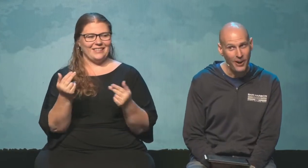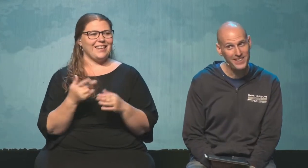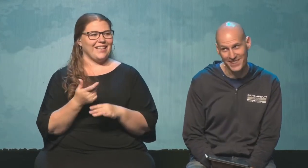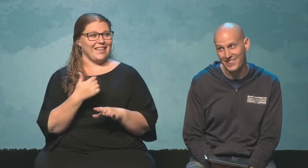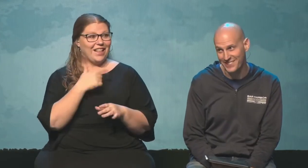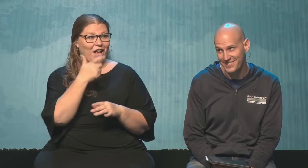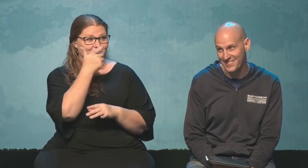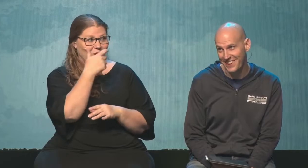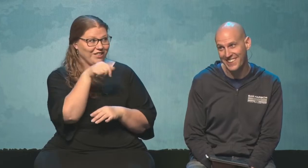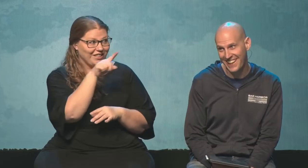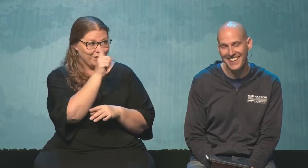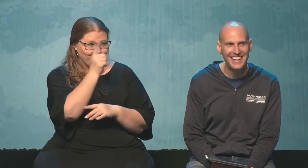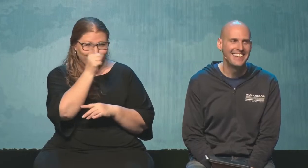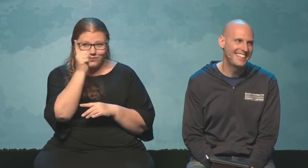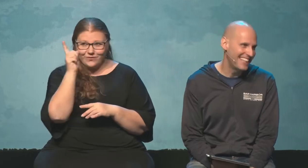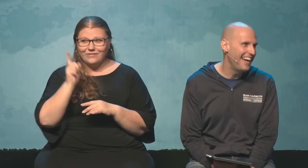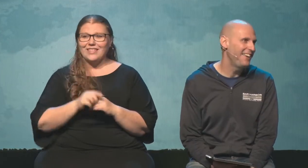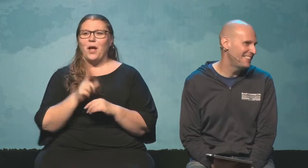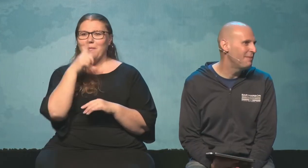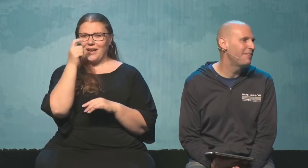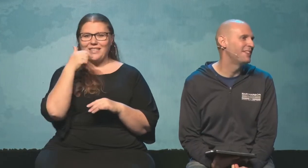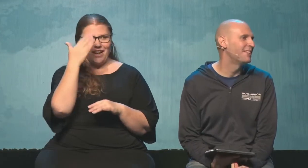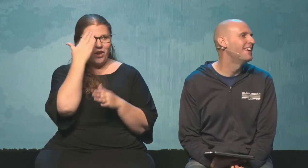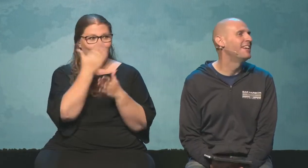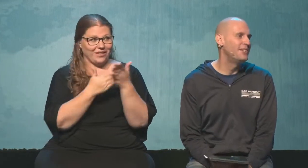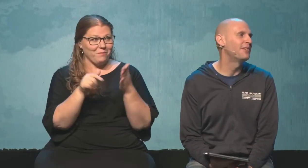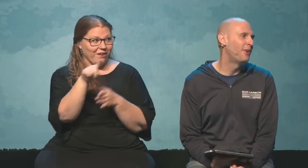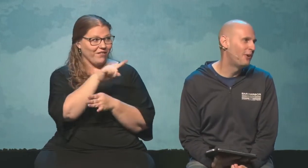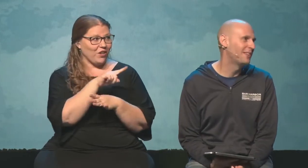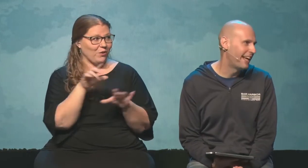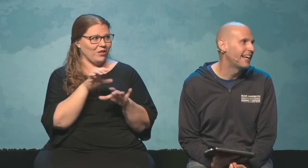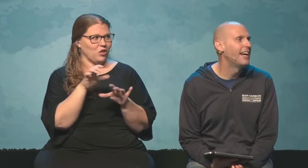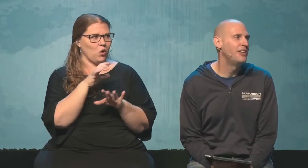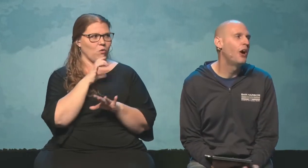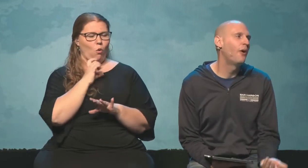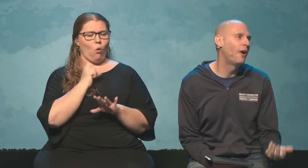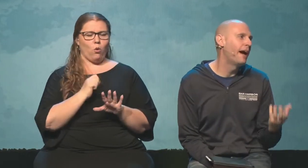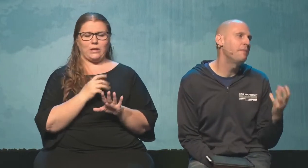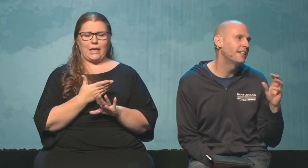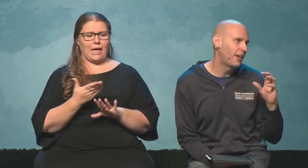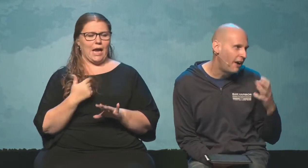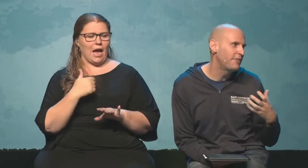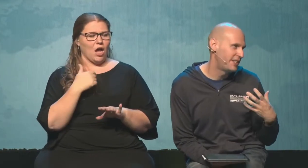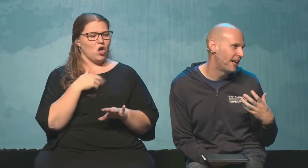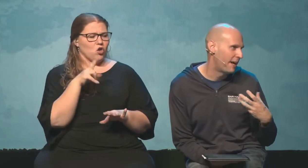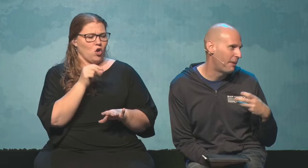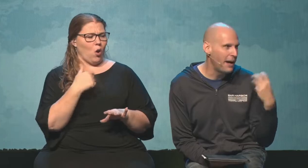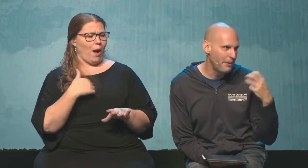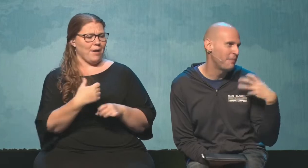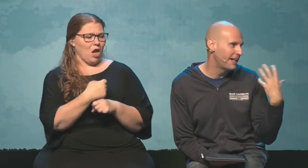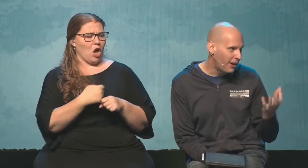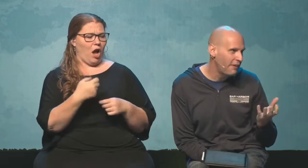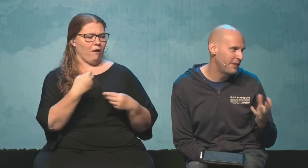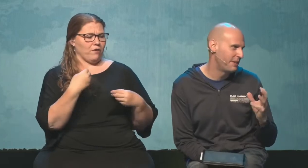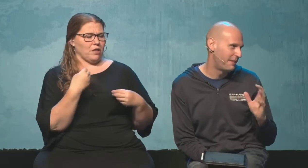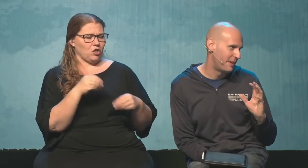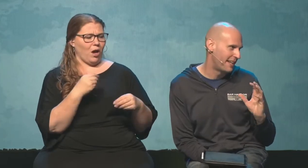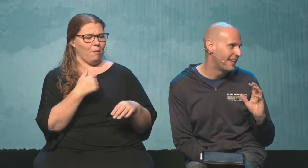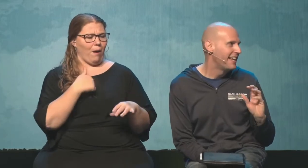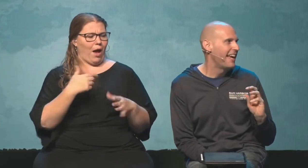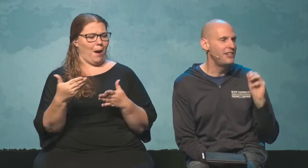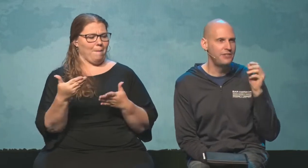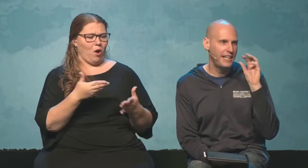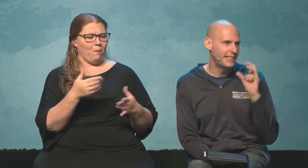I'm watching you. Okay? Because I know some of you do the old no, I'm in a coffee shop. I brought my coffee with